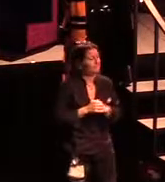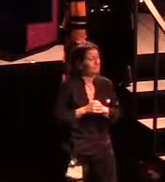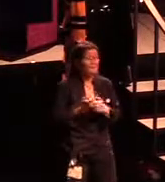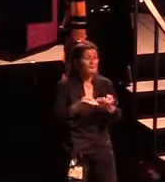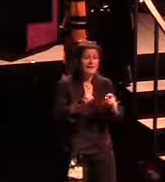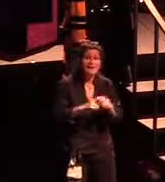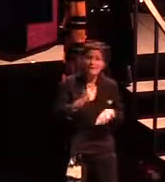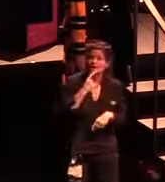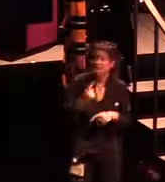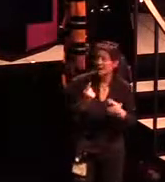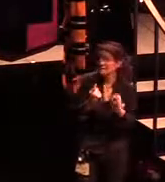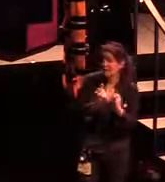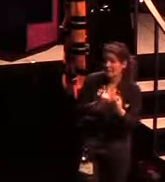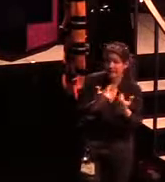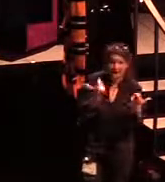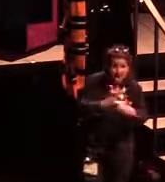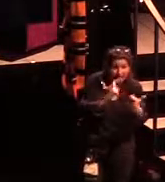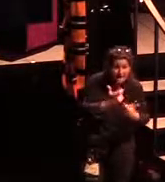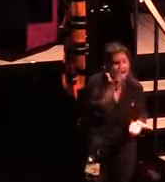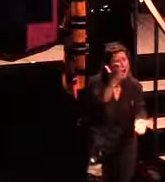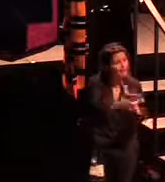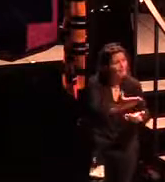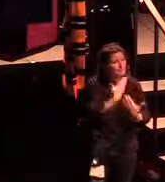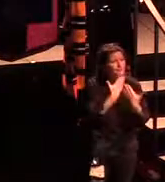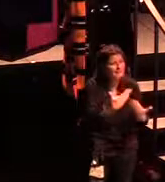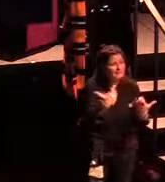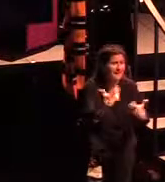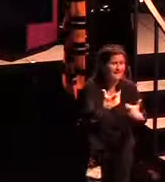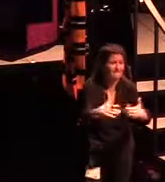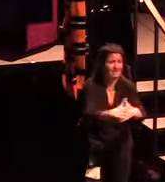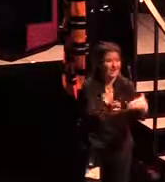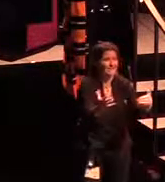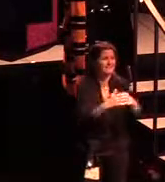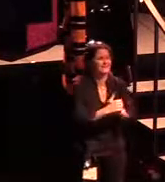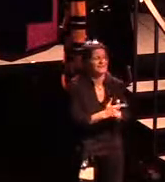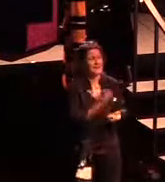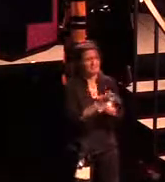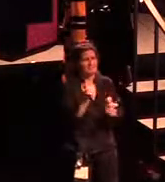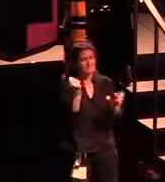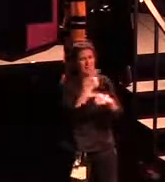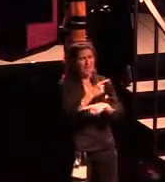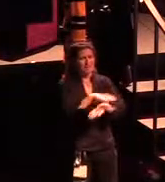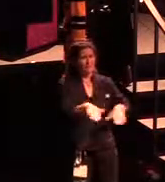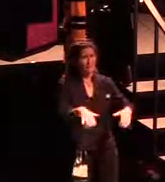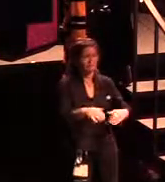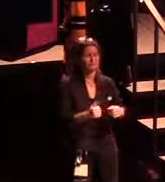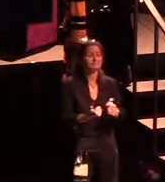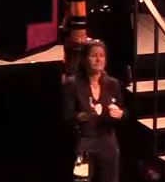say something funny, you're absolutely allowed to laugh. Fuck it. In fact, it would be a bit odd if you didn't. Fuck a